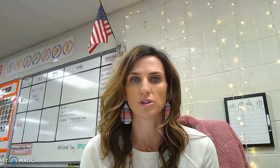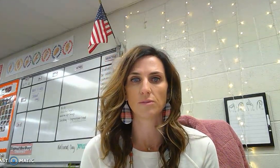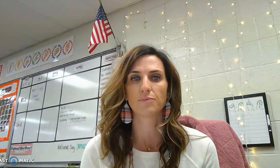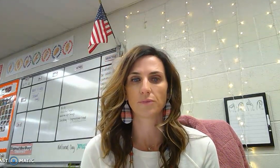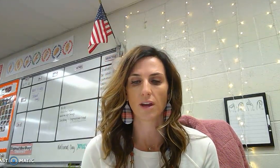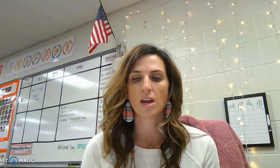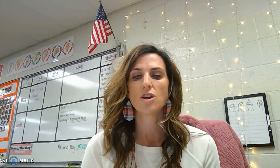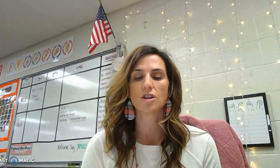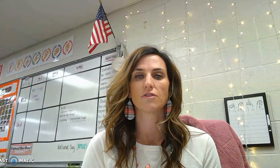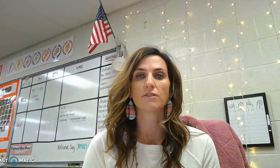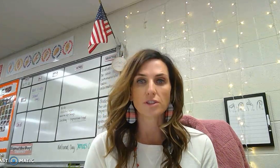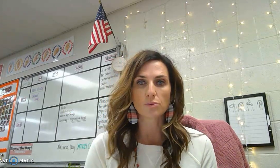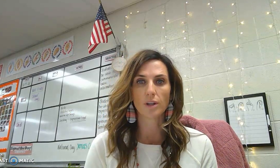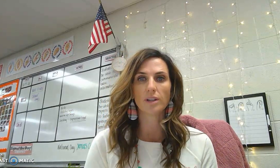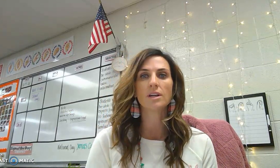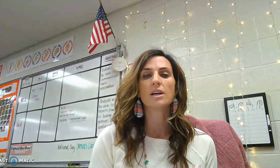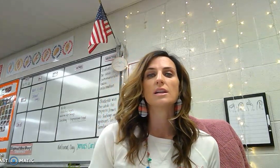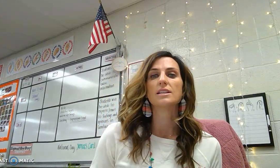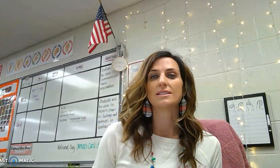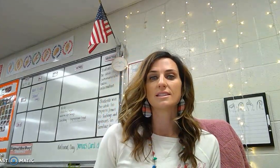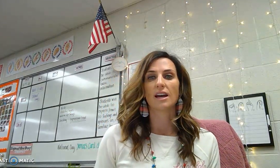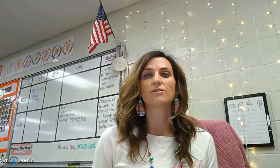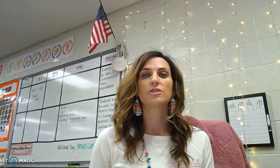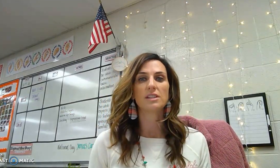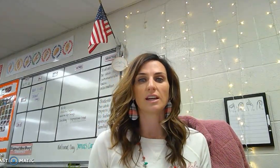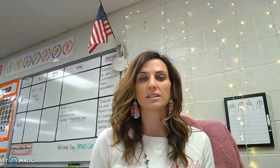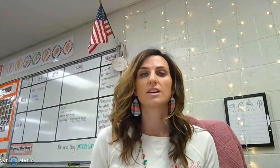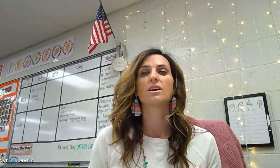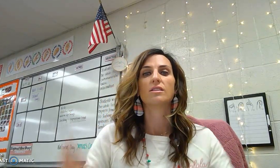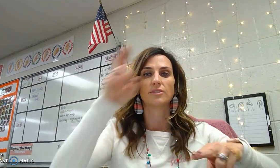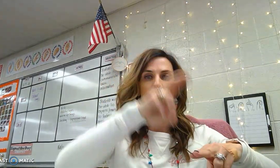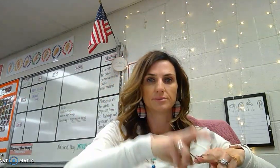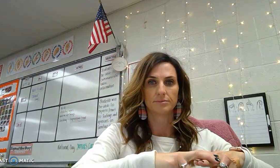motion. Okay, so for the first one is the sign for sit.